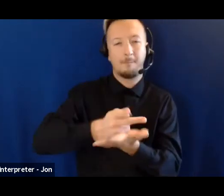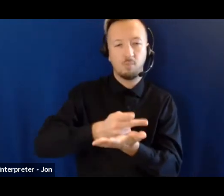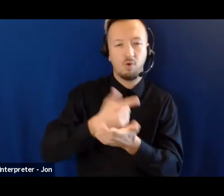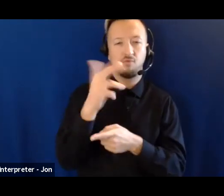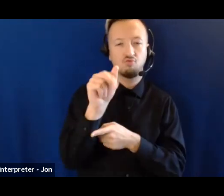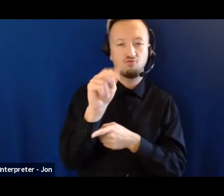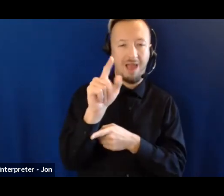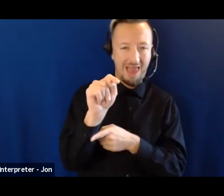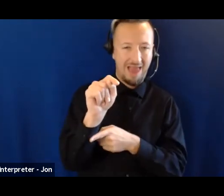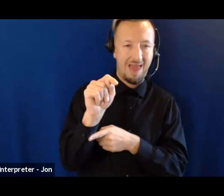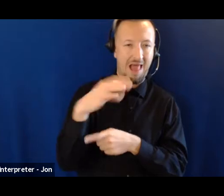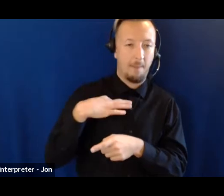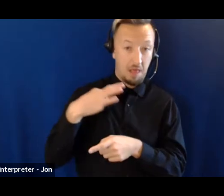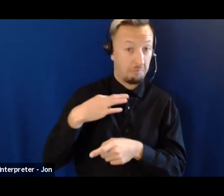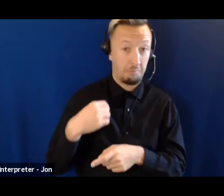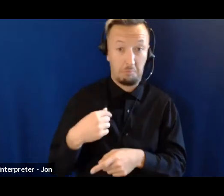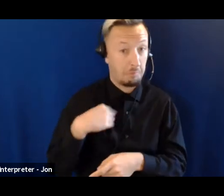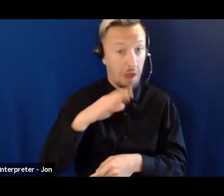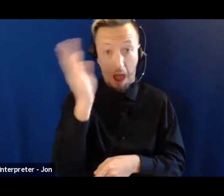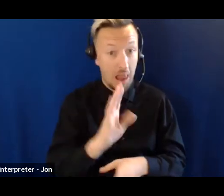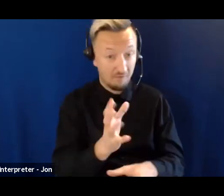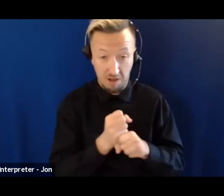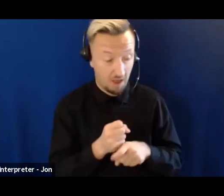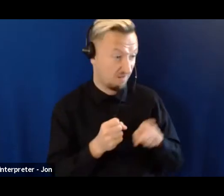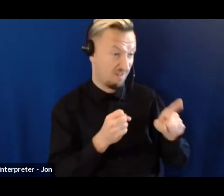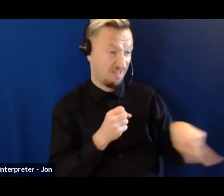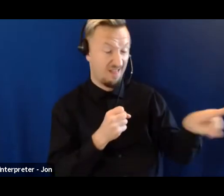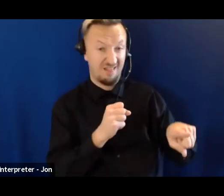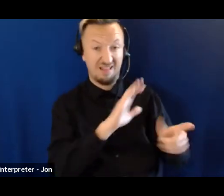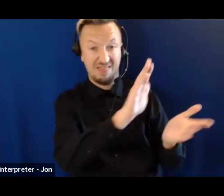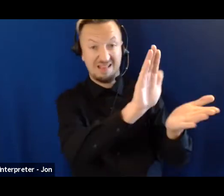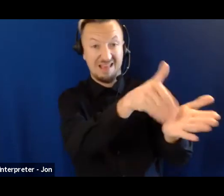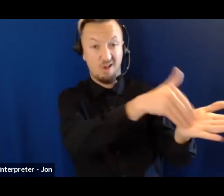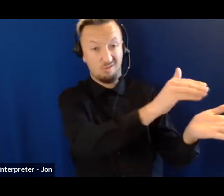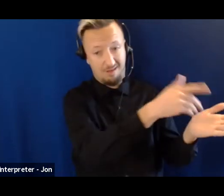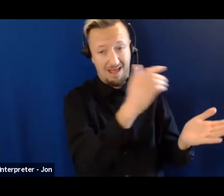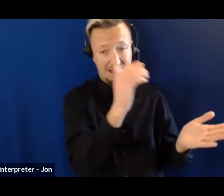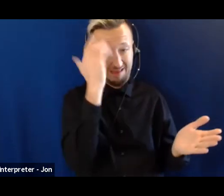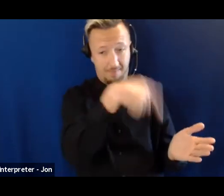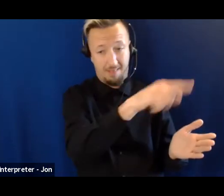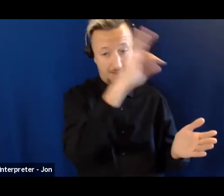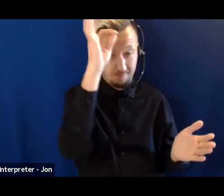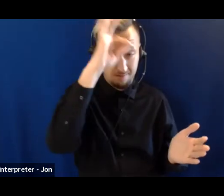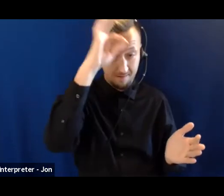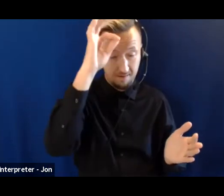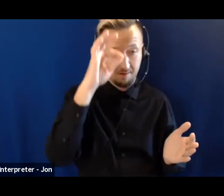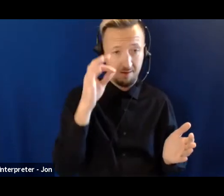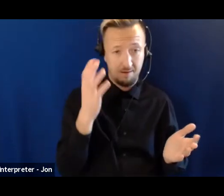never received that. I don't think my centers knew they were supposed to give it to me. And that also that centers